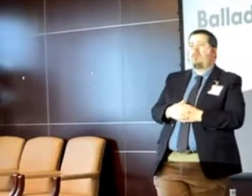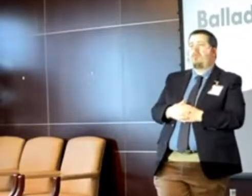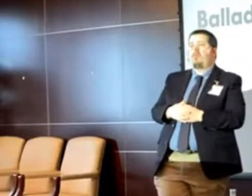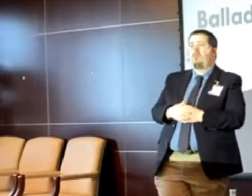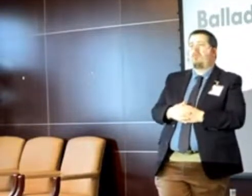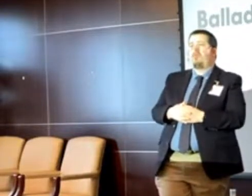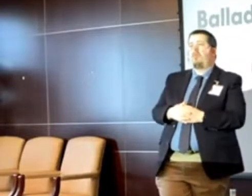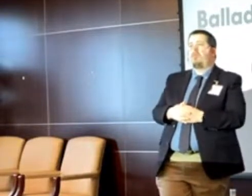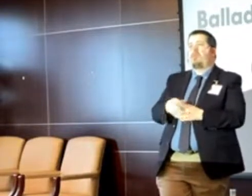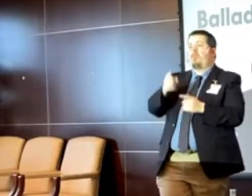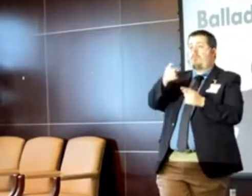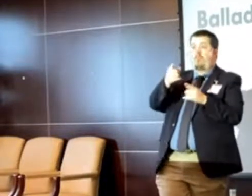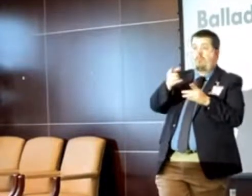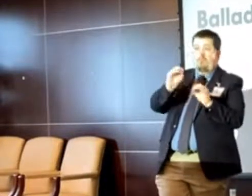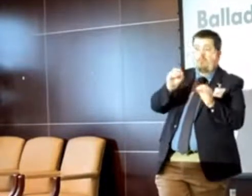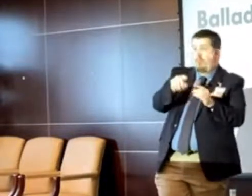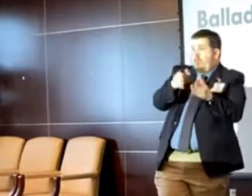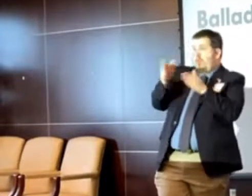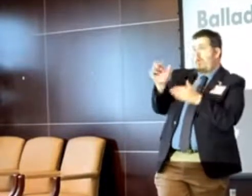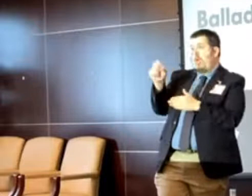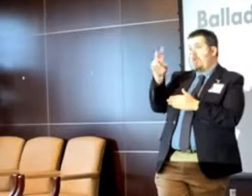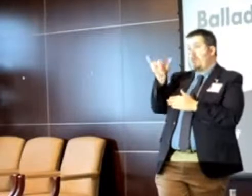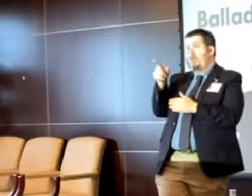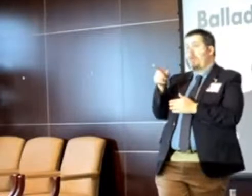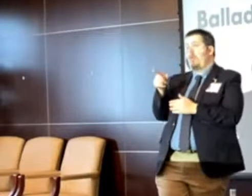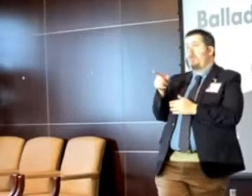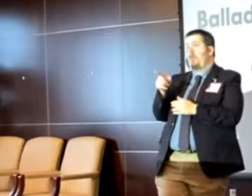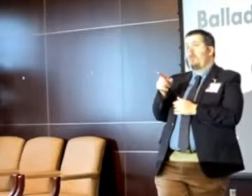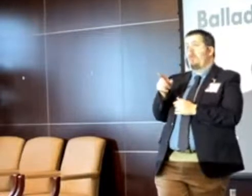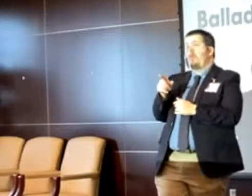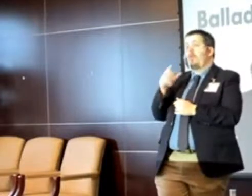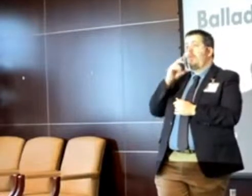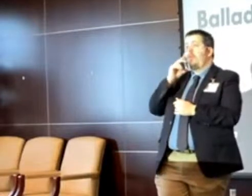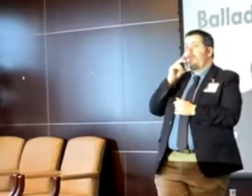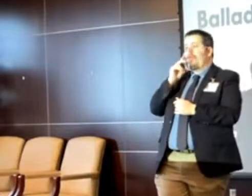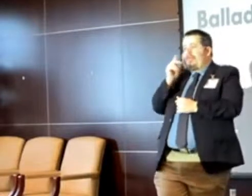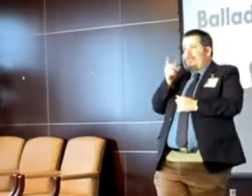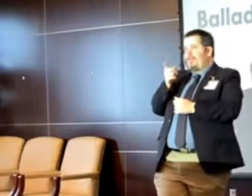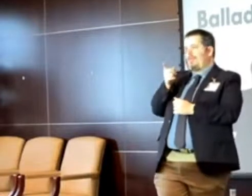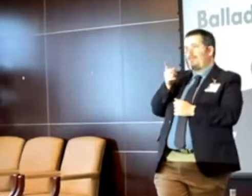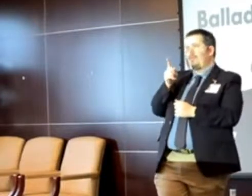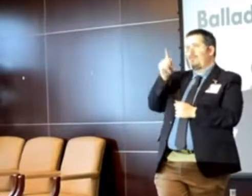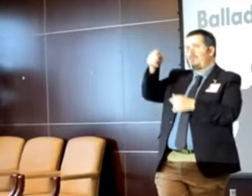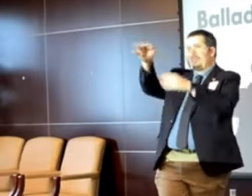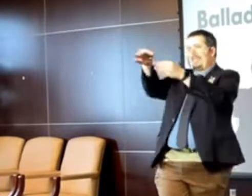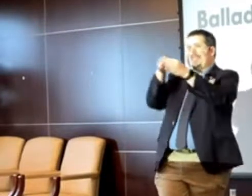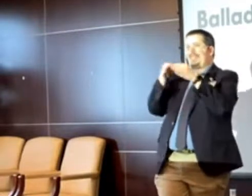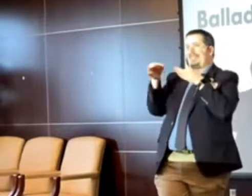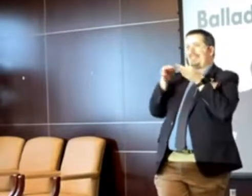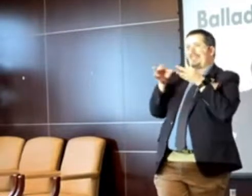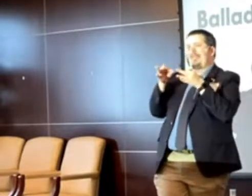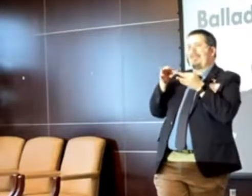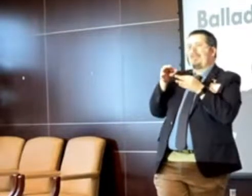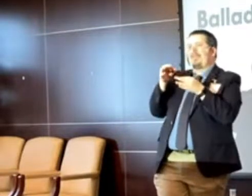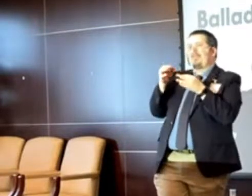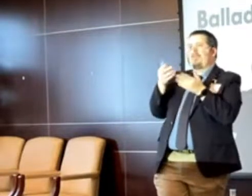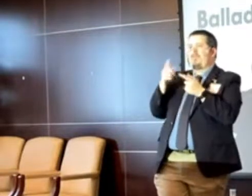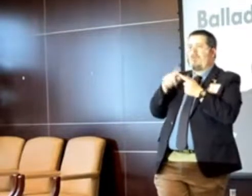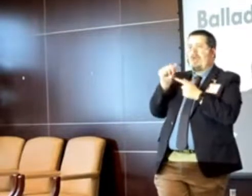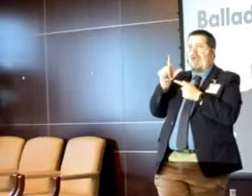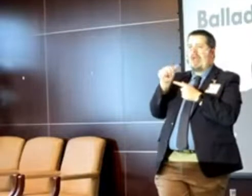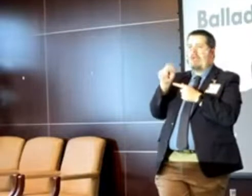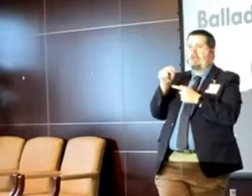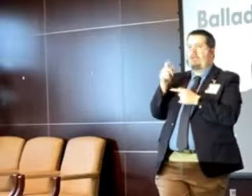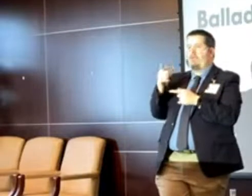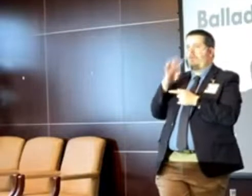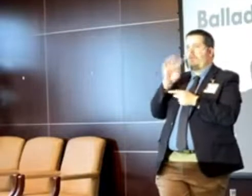Are you good? Yeah. Okay, all right, Ashley then? Sure. So can you touch just a little bit more, this might be Alan, you talked